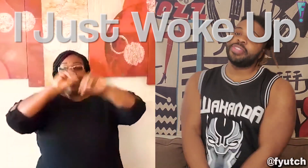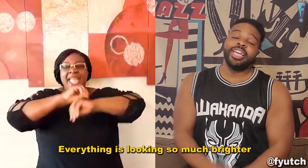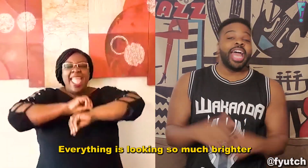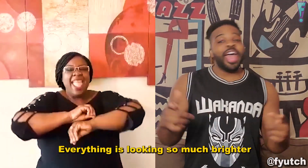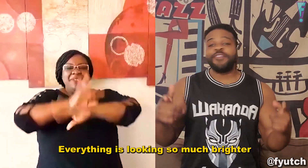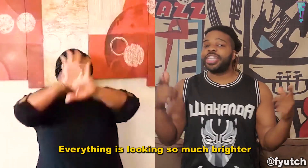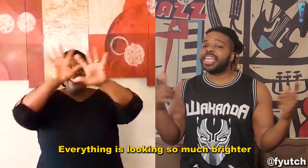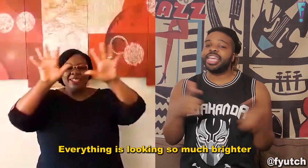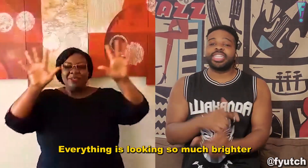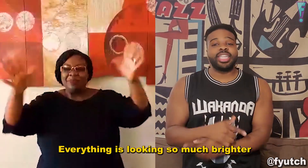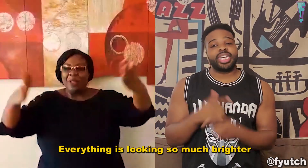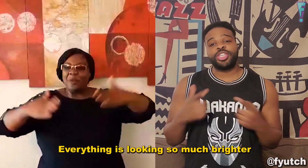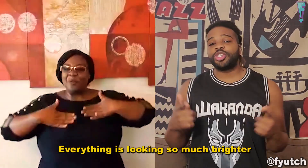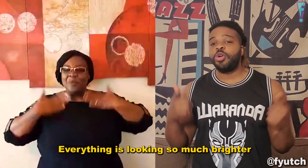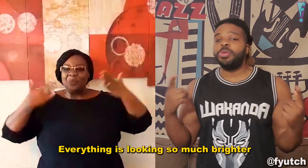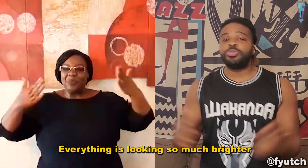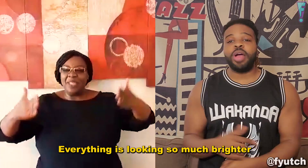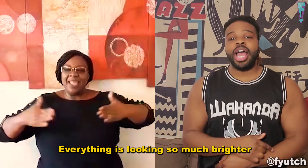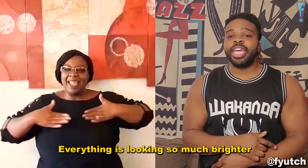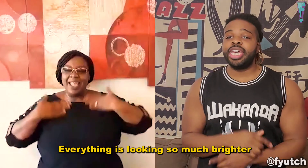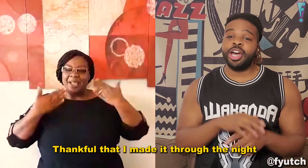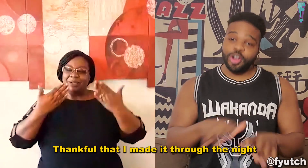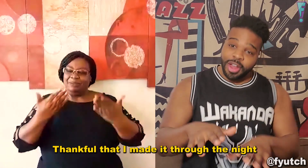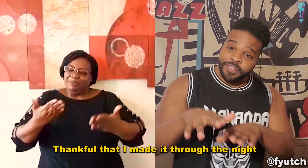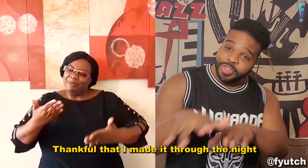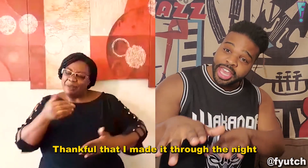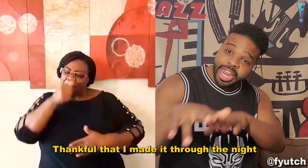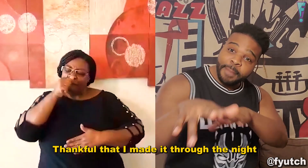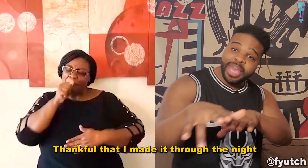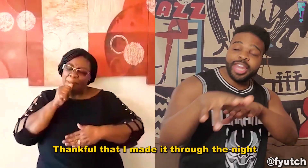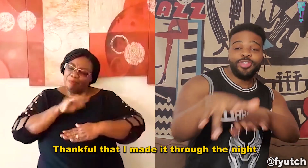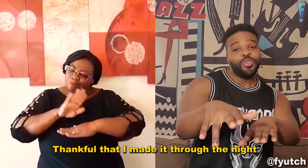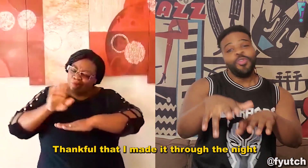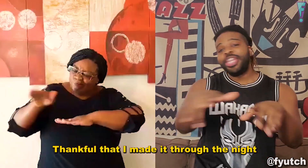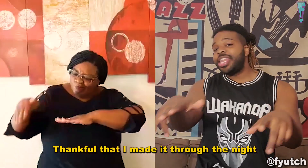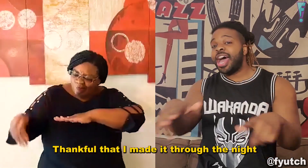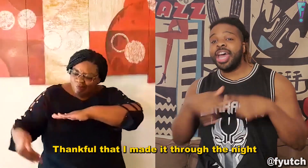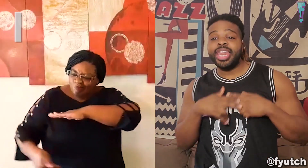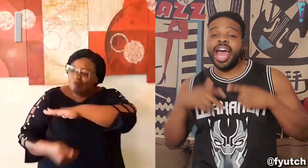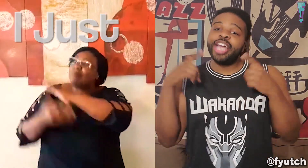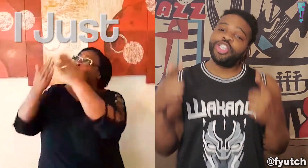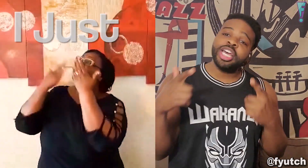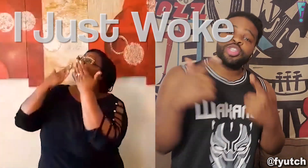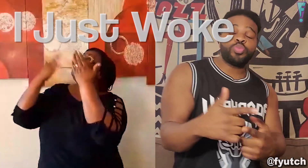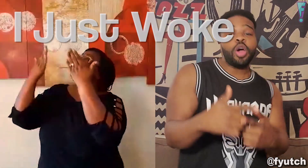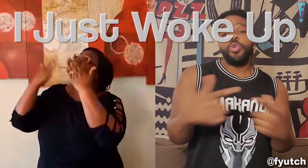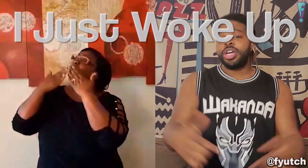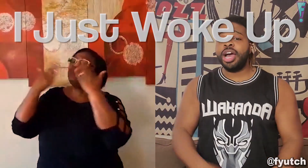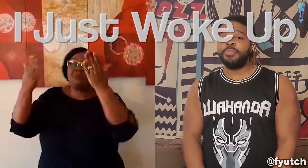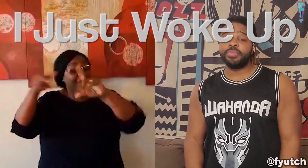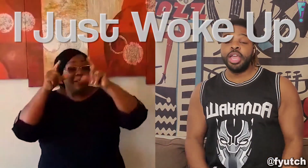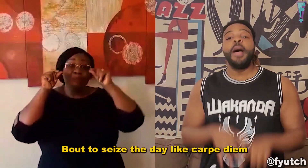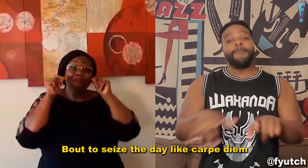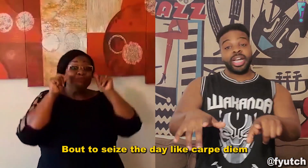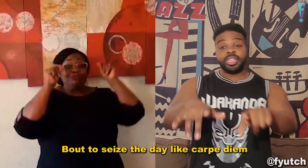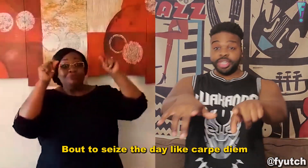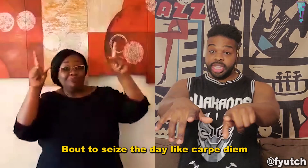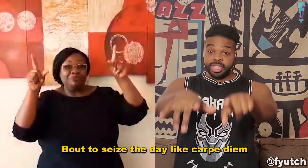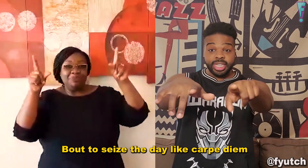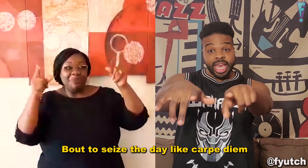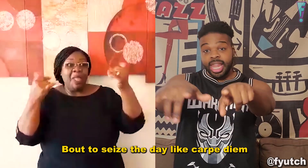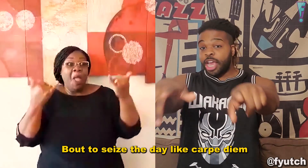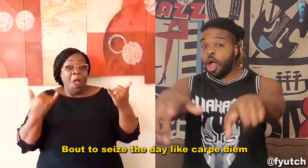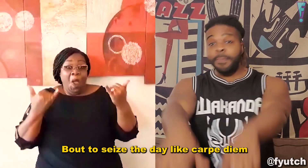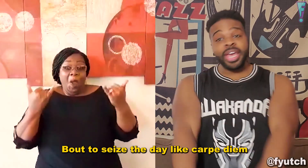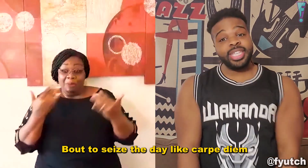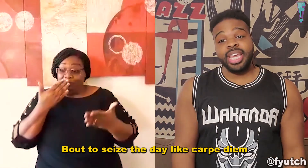up, everything is looking so much brighter. Thankful that I made it through the night. I just woke up, about to seize